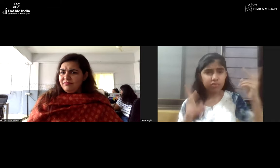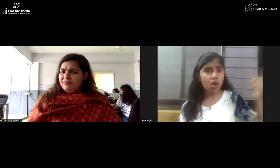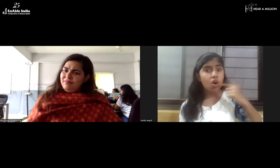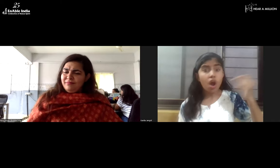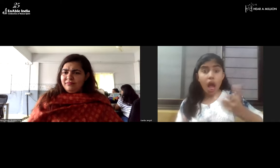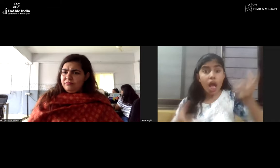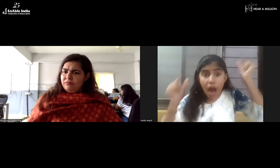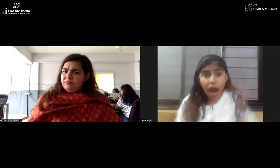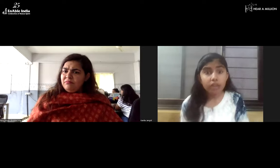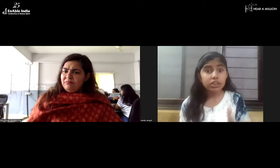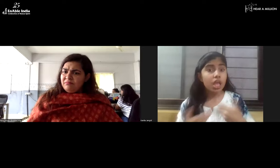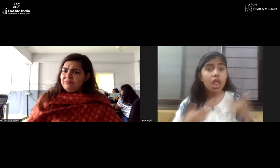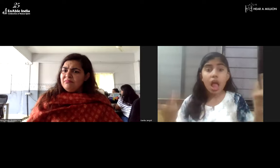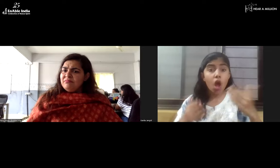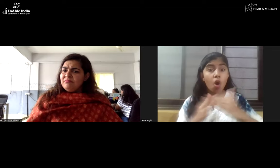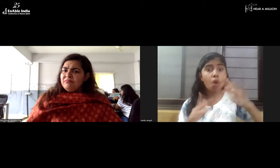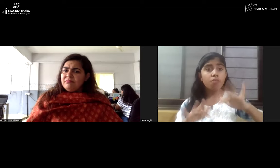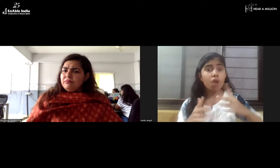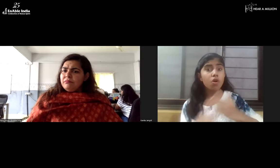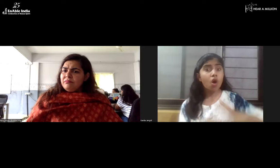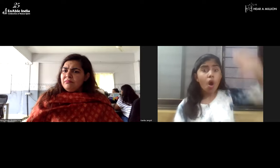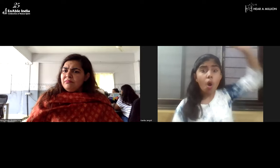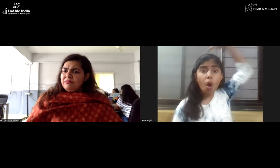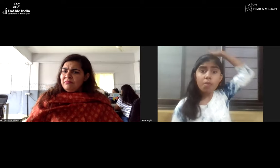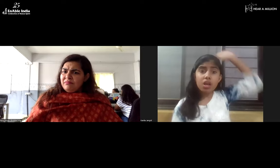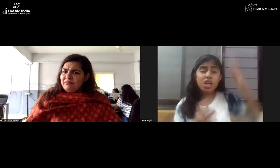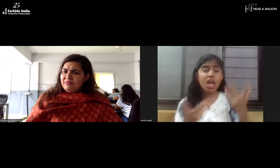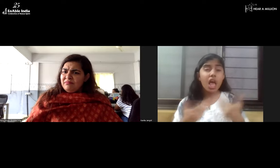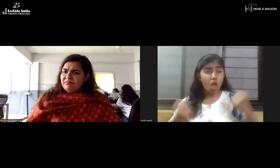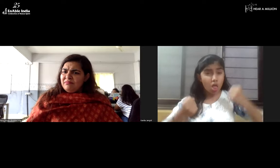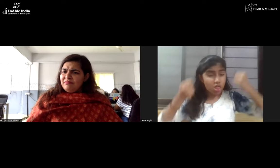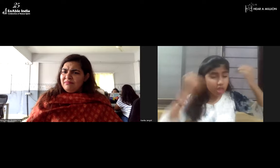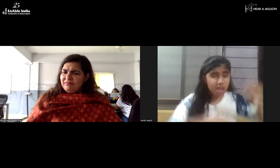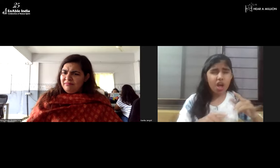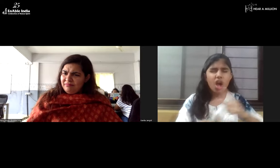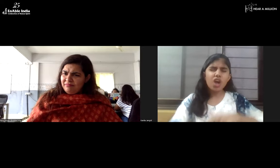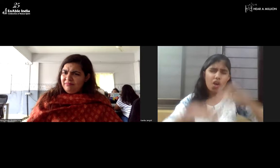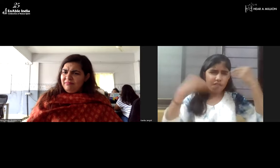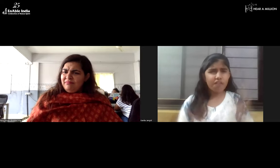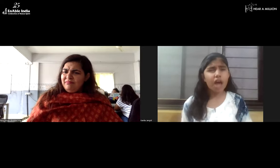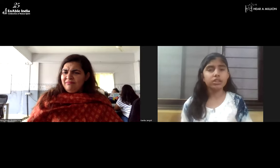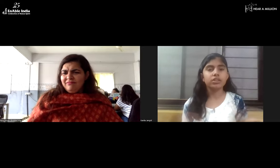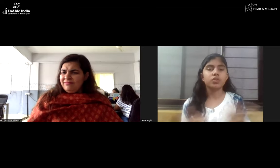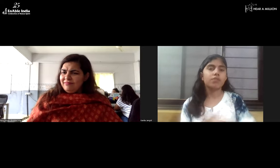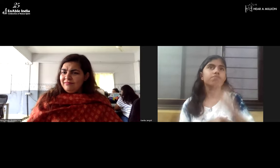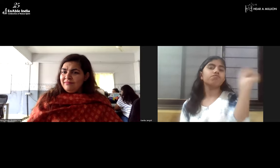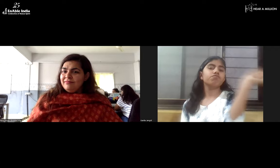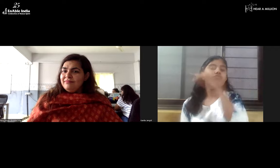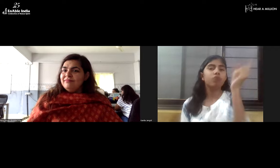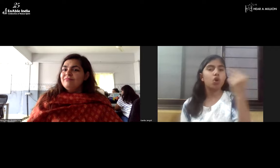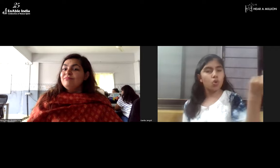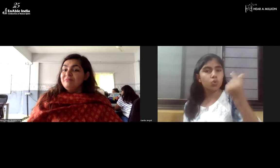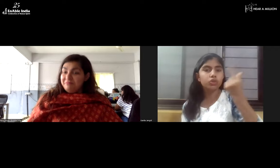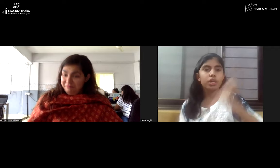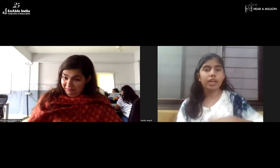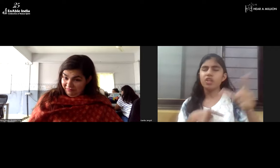So, I see in deaf schools, I would like to have superpowers where I can provide them access. And